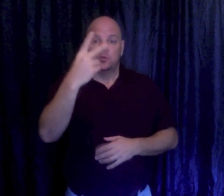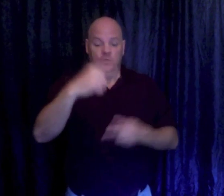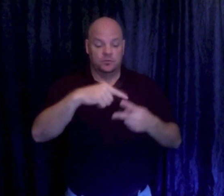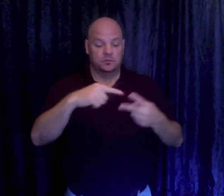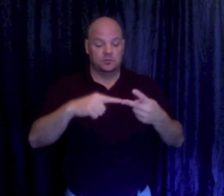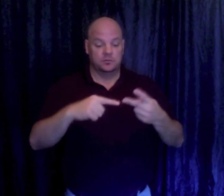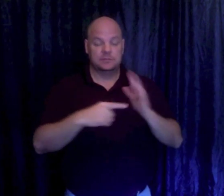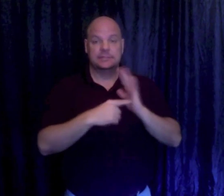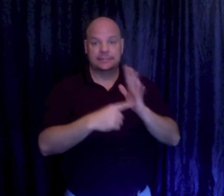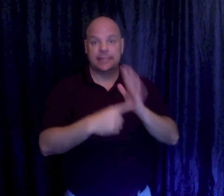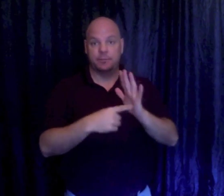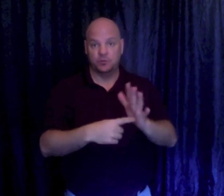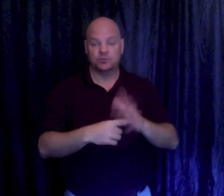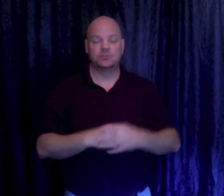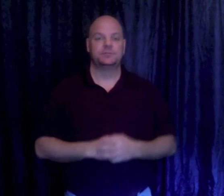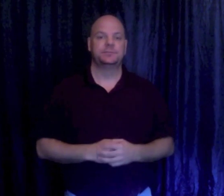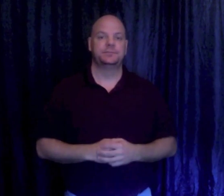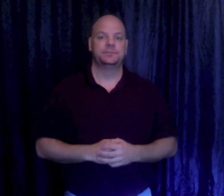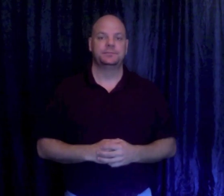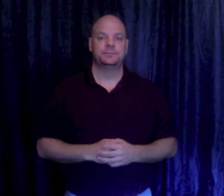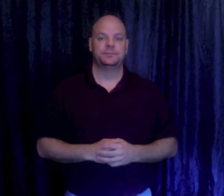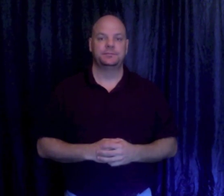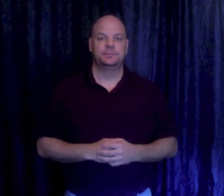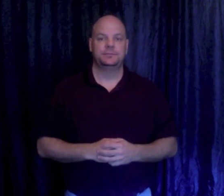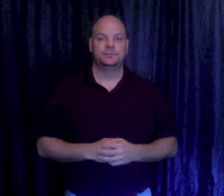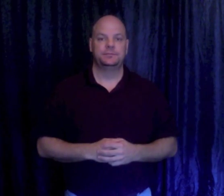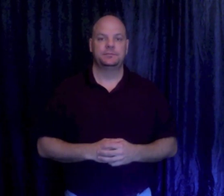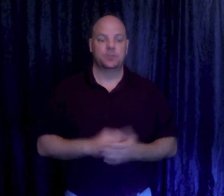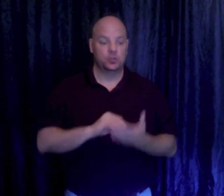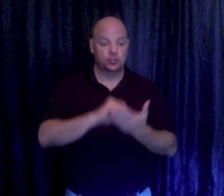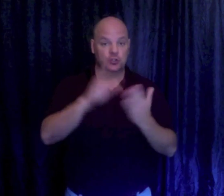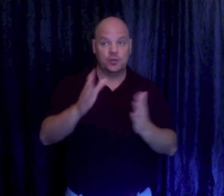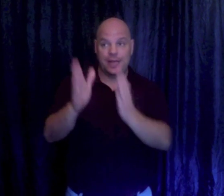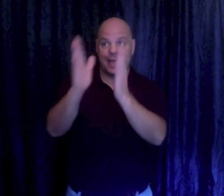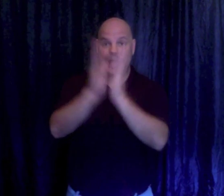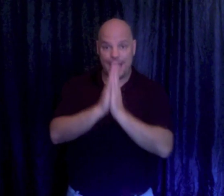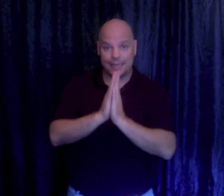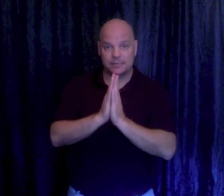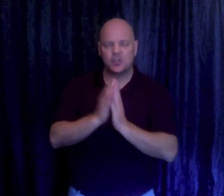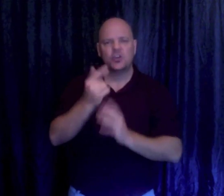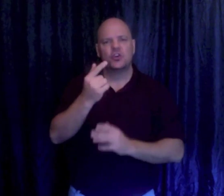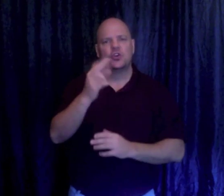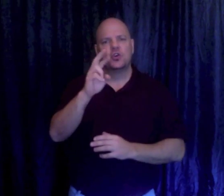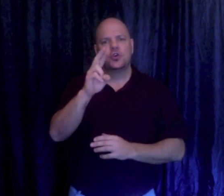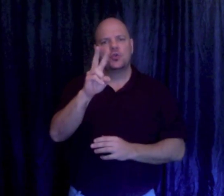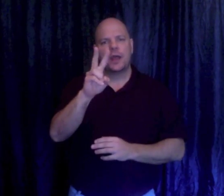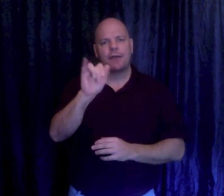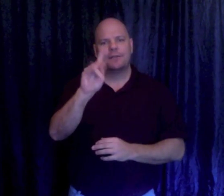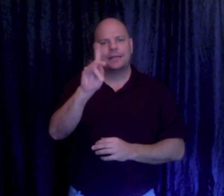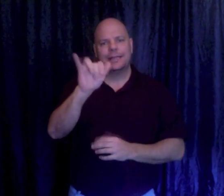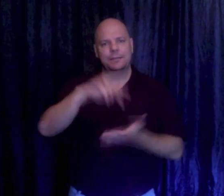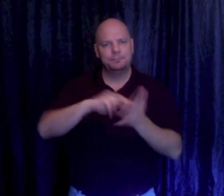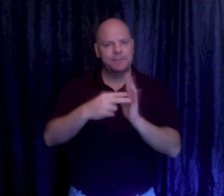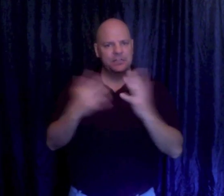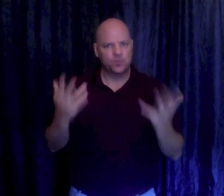I shared with you. When the student asked gravity what mean, the interpreters